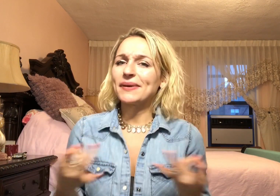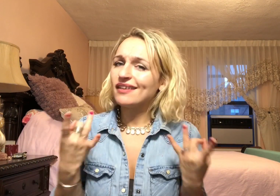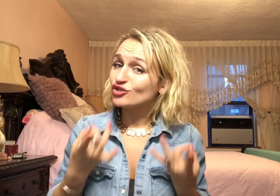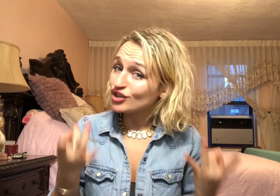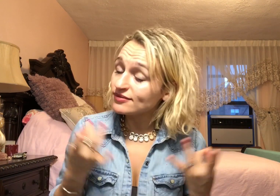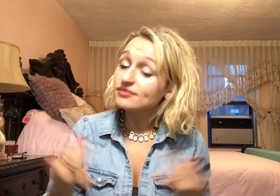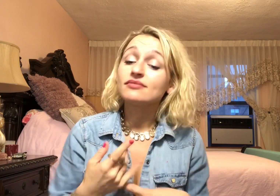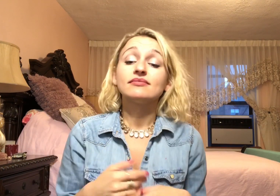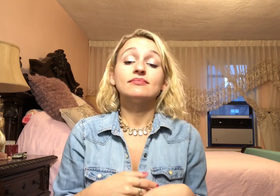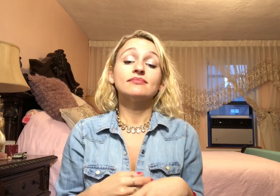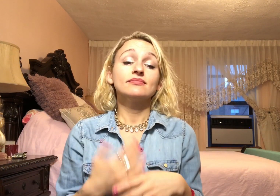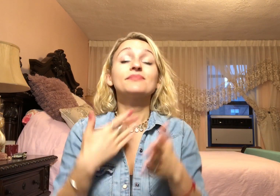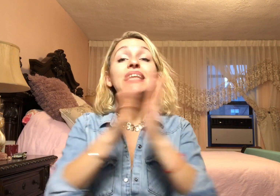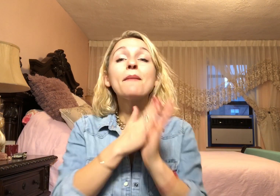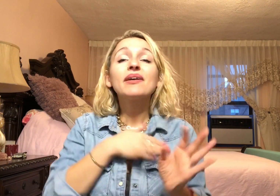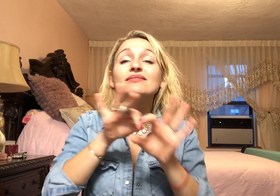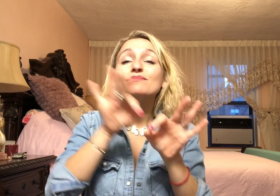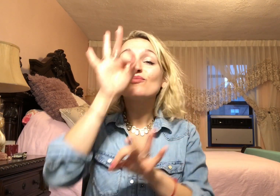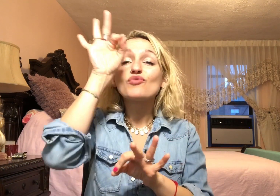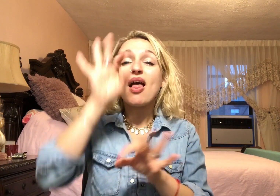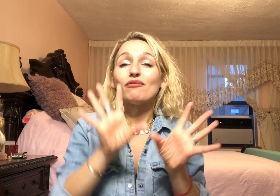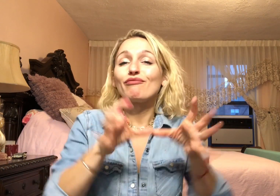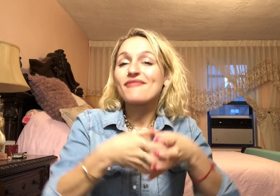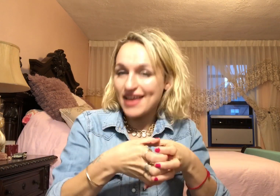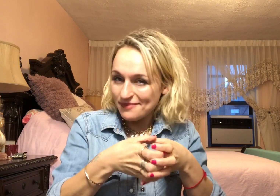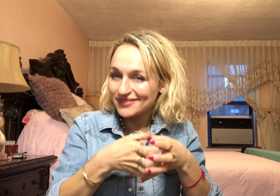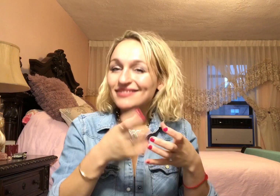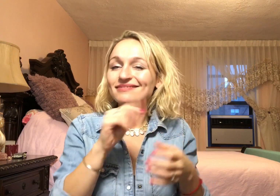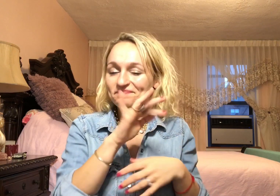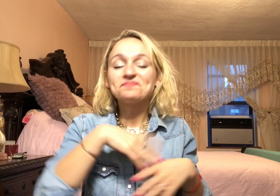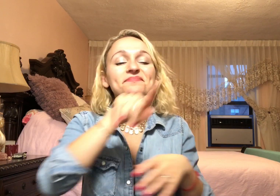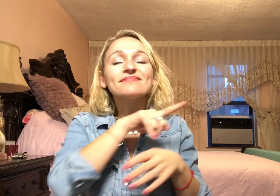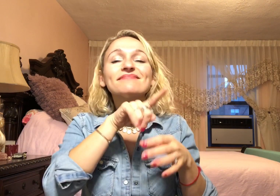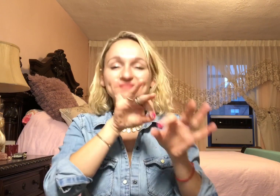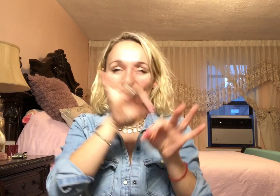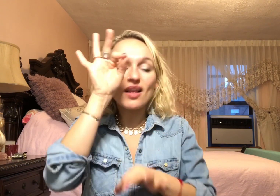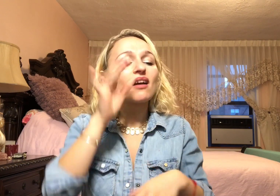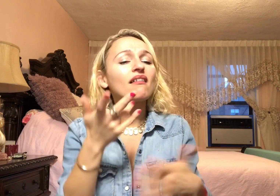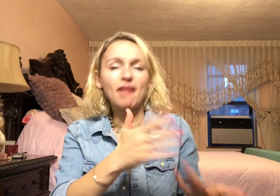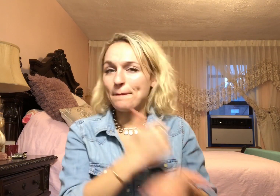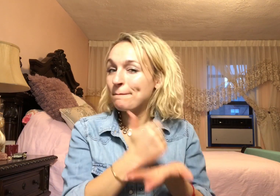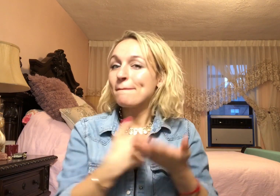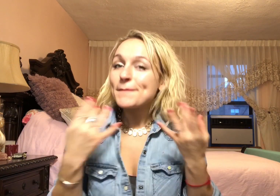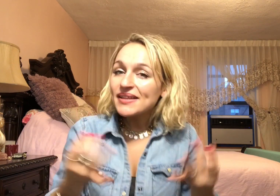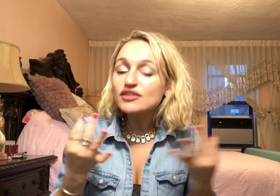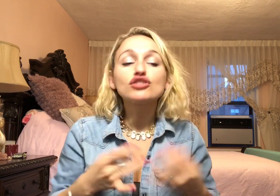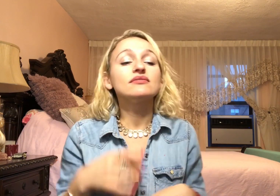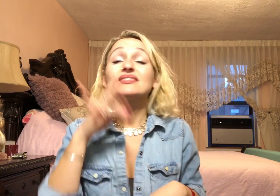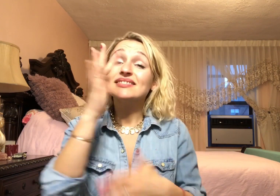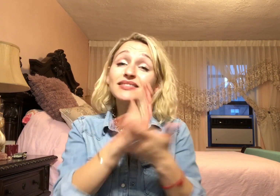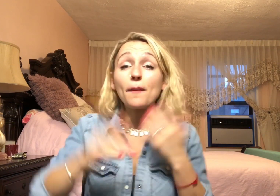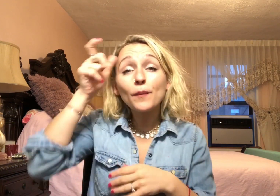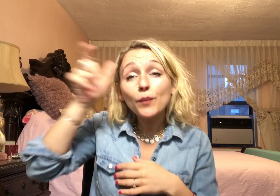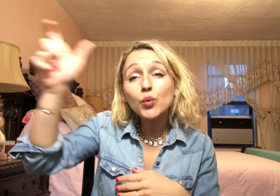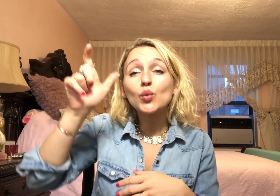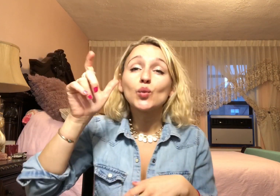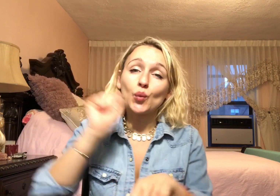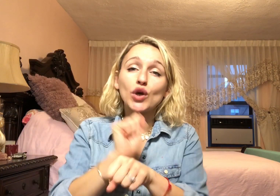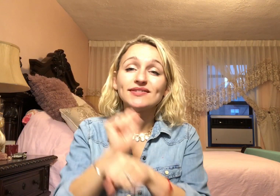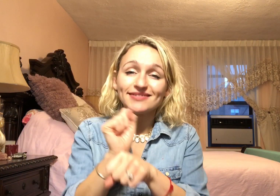positive. I was doing meditation. I asked my spiritual tribe for some help with meditation and did some